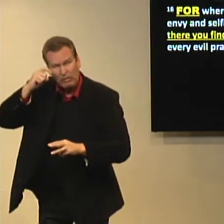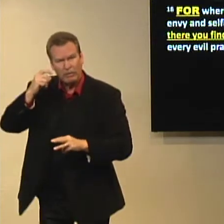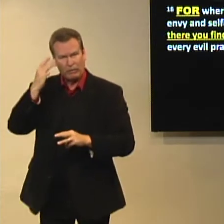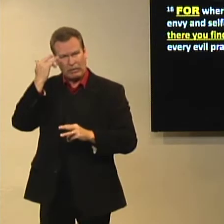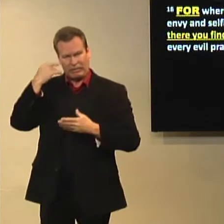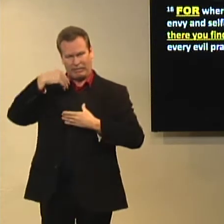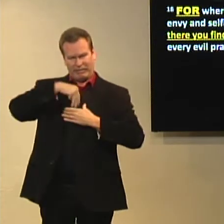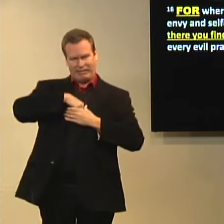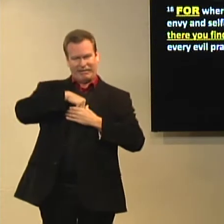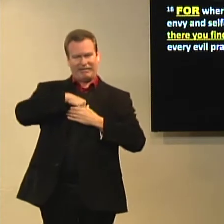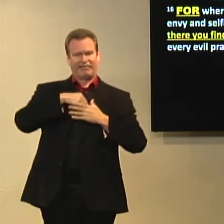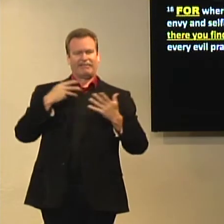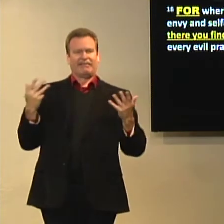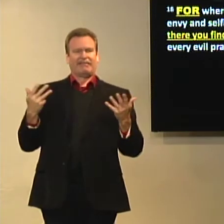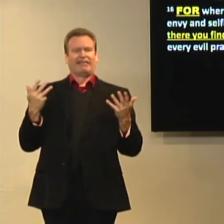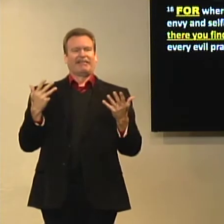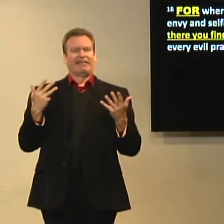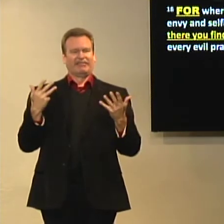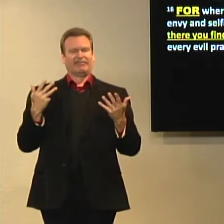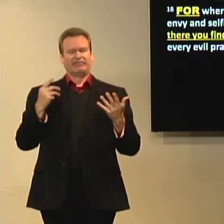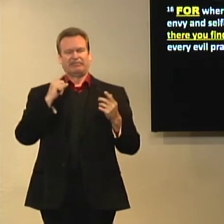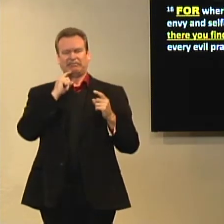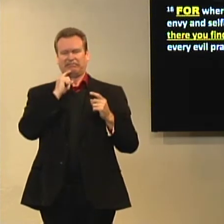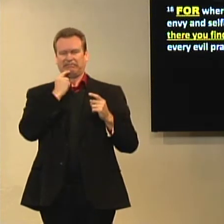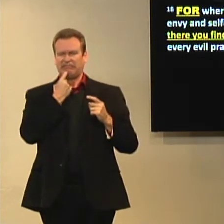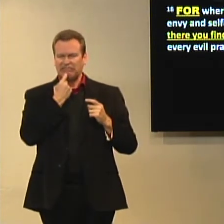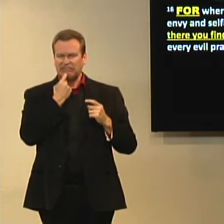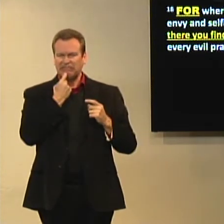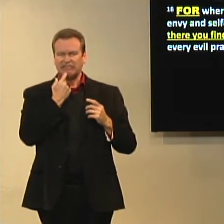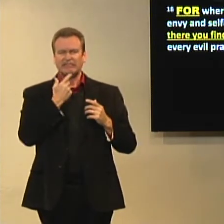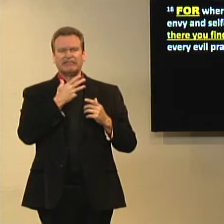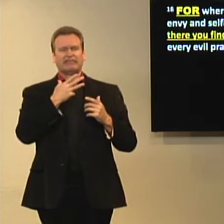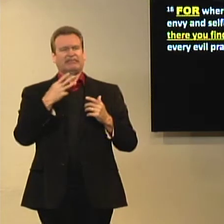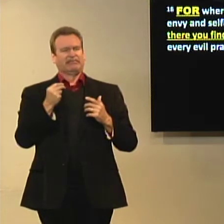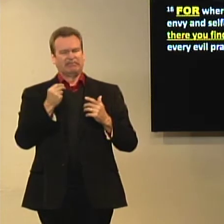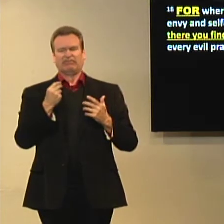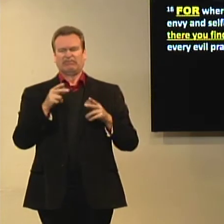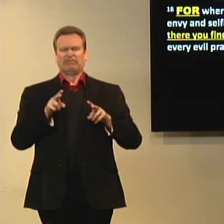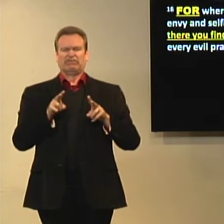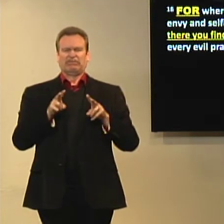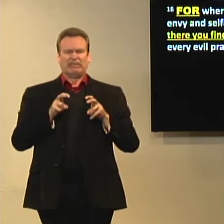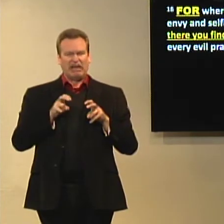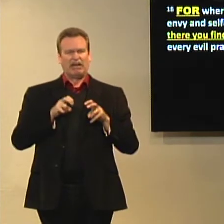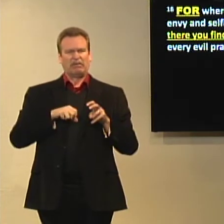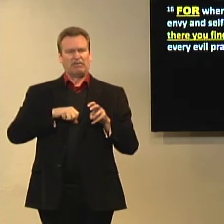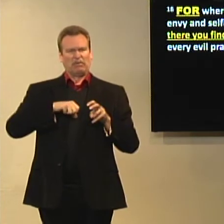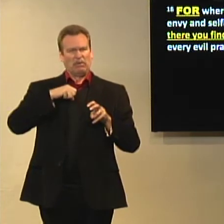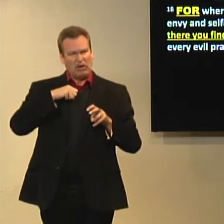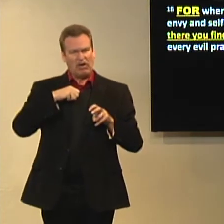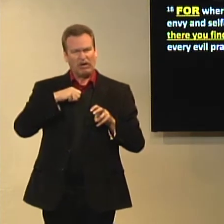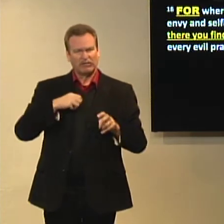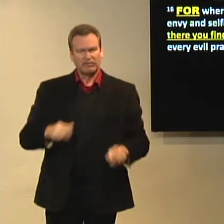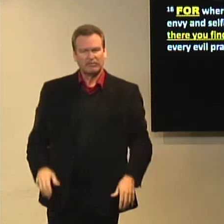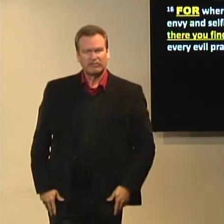cause problems in the world. And all of these things, when they come into our hearts, this lust and this envy and this pride and